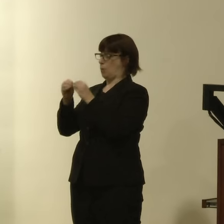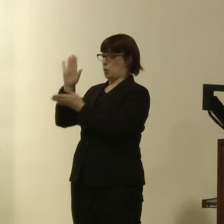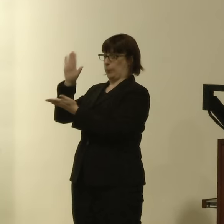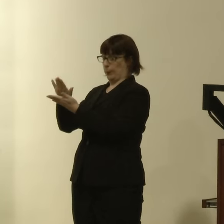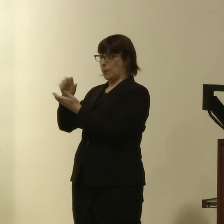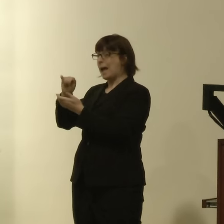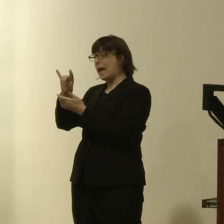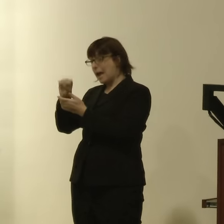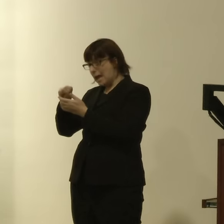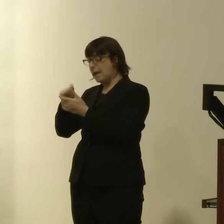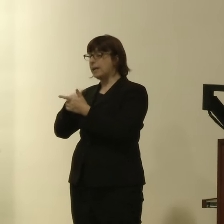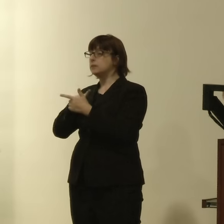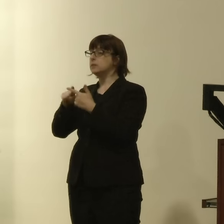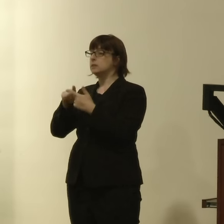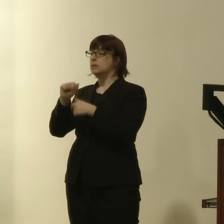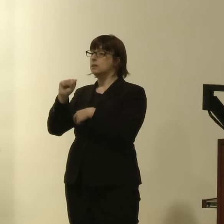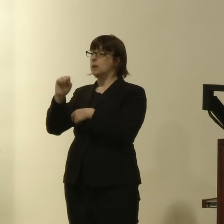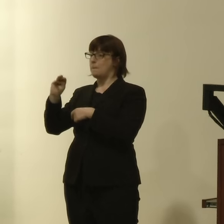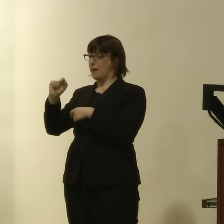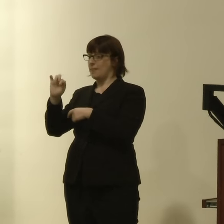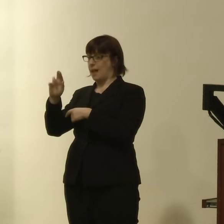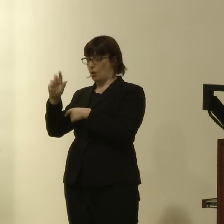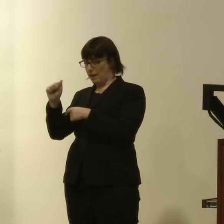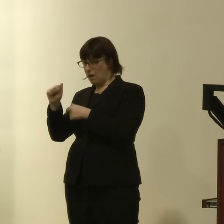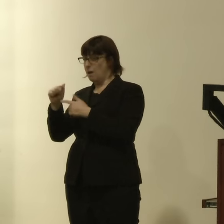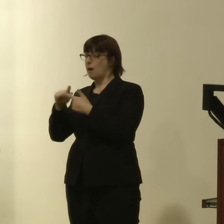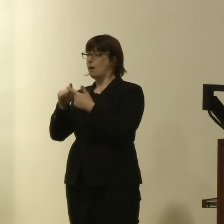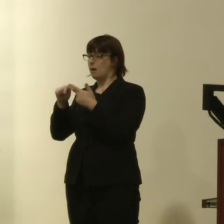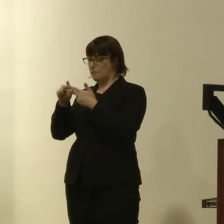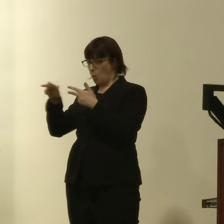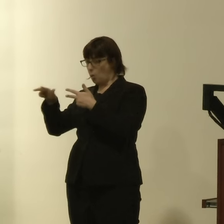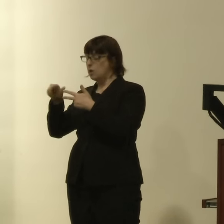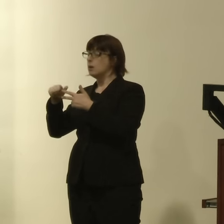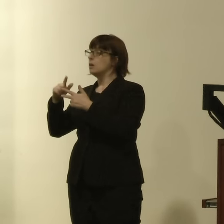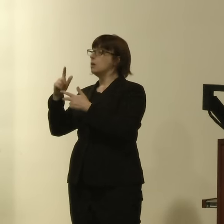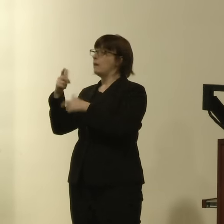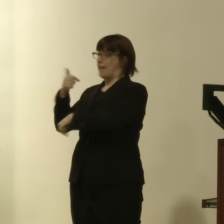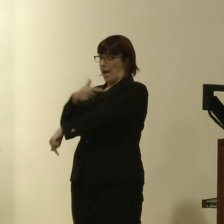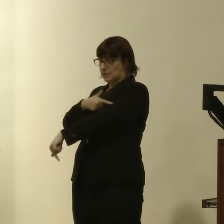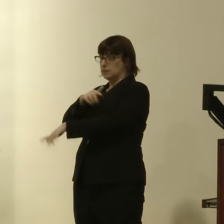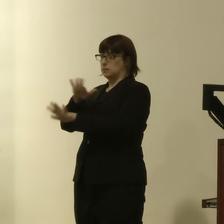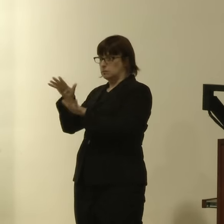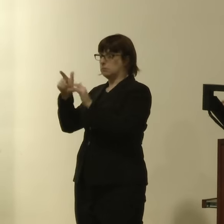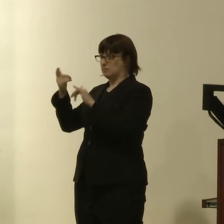AIDS, tuberculosis, malaria, you knock out vaccine-preventable illness.